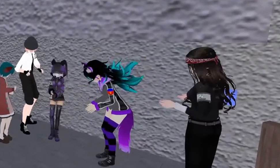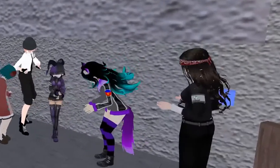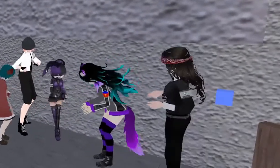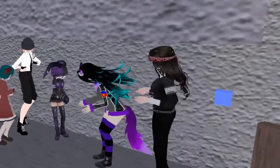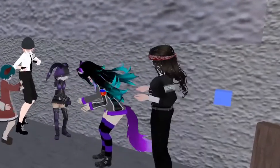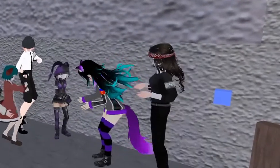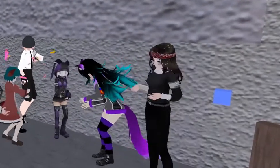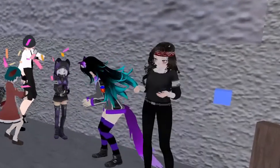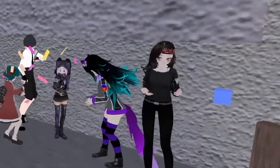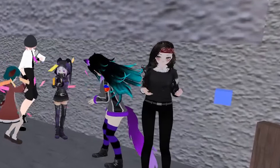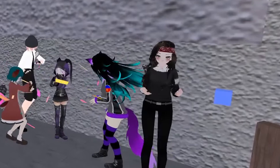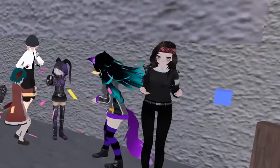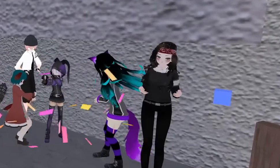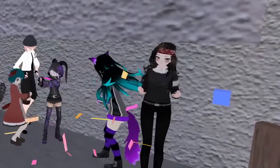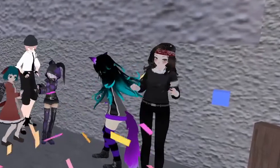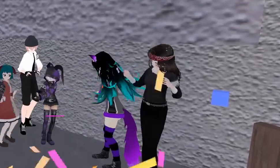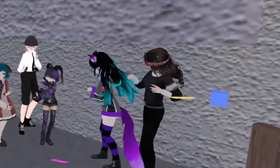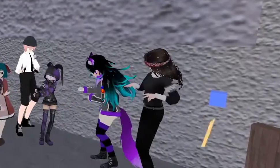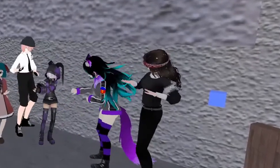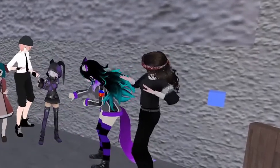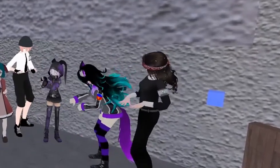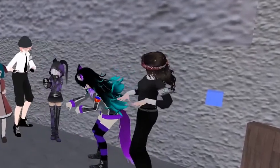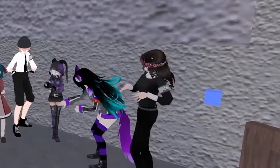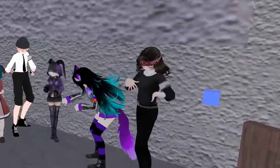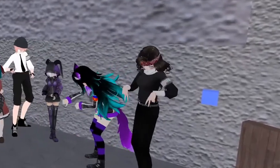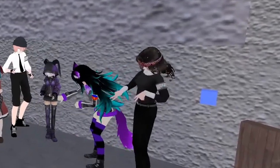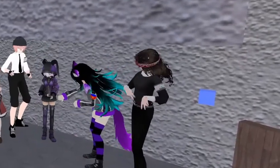Sorry, I don't understand that yet. Mute your mic.